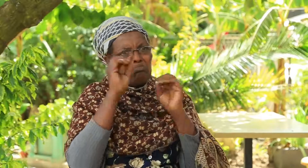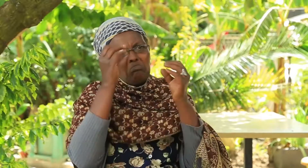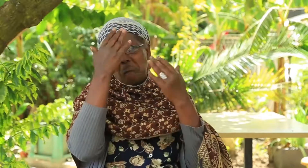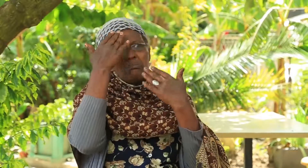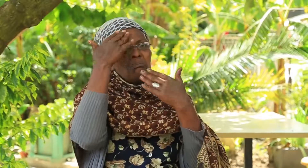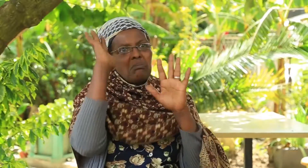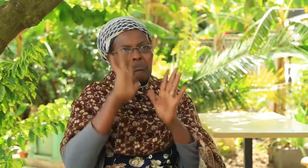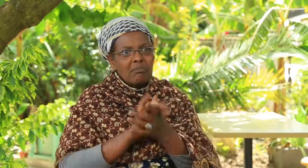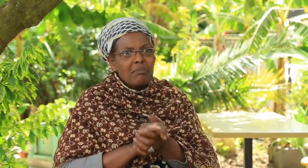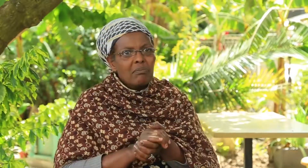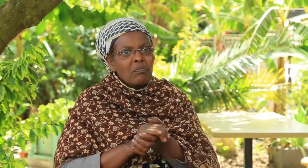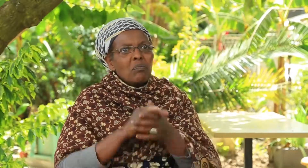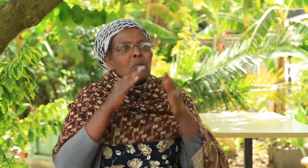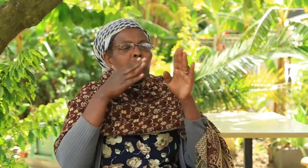why.